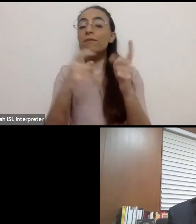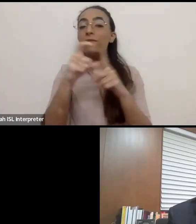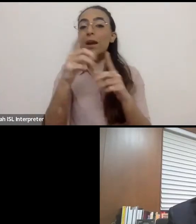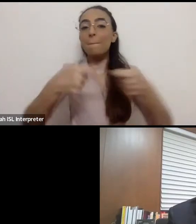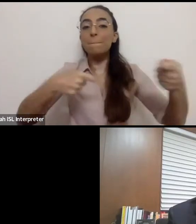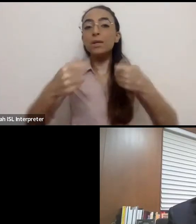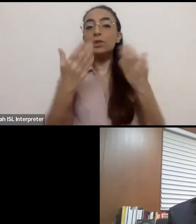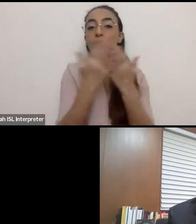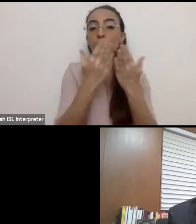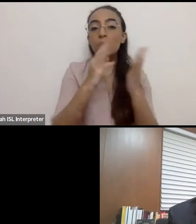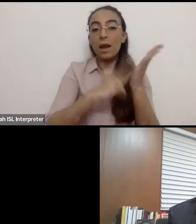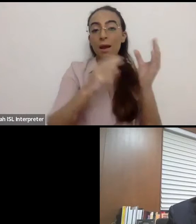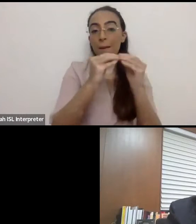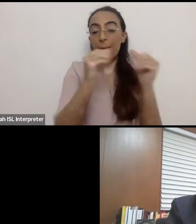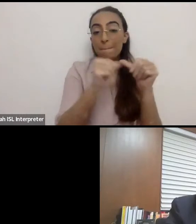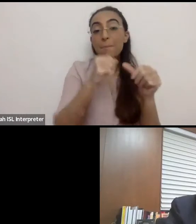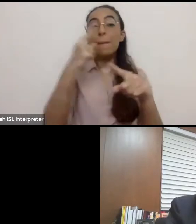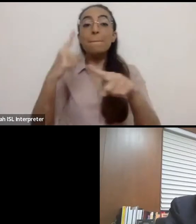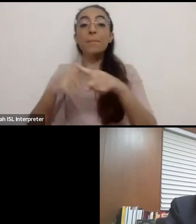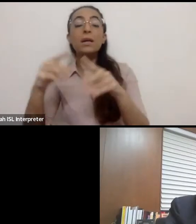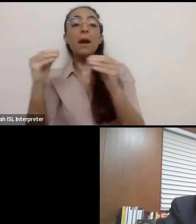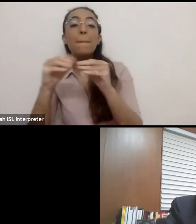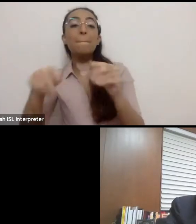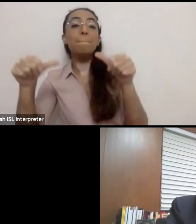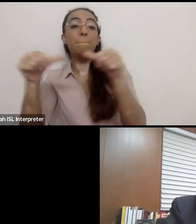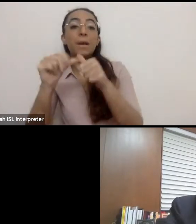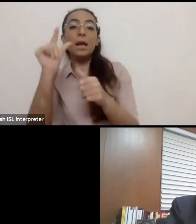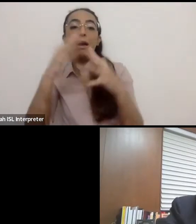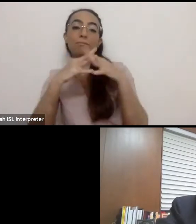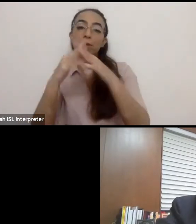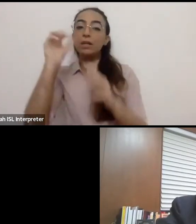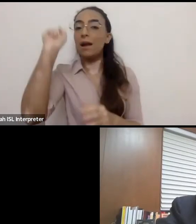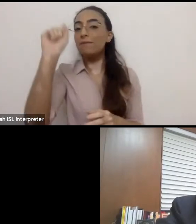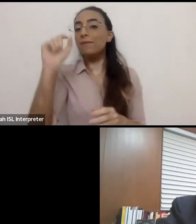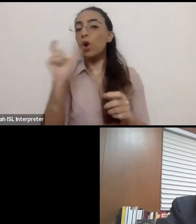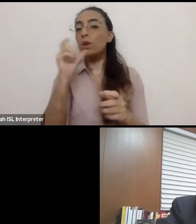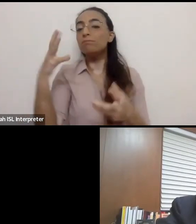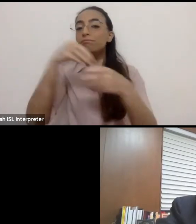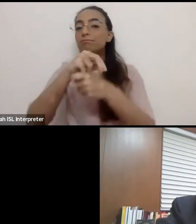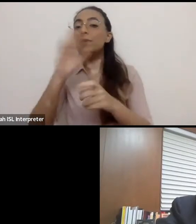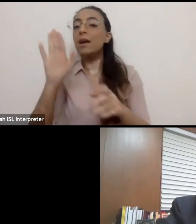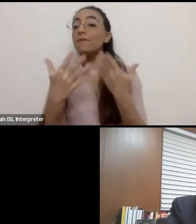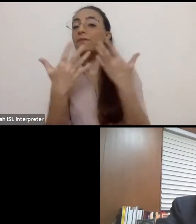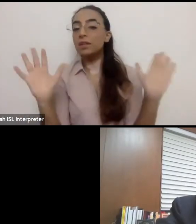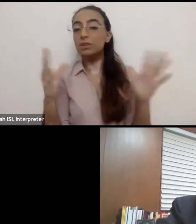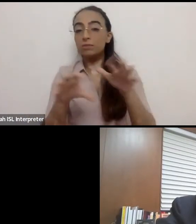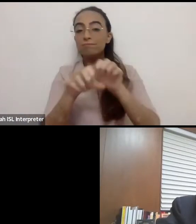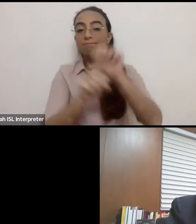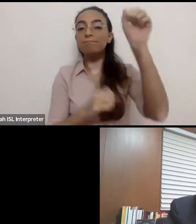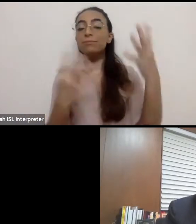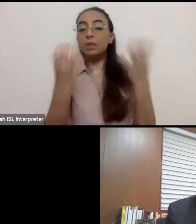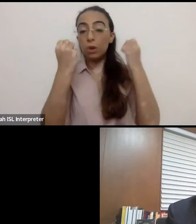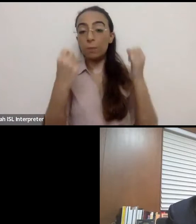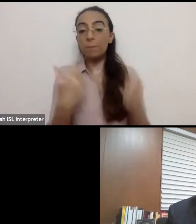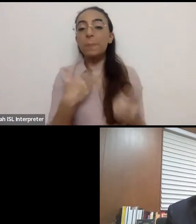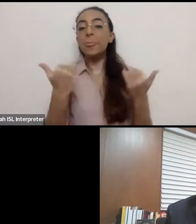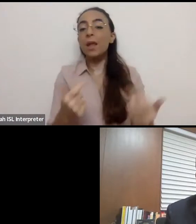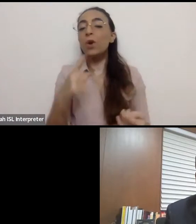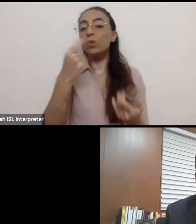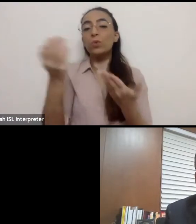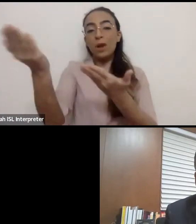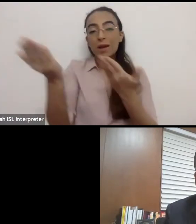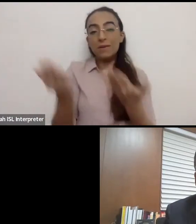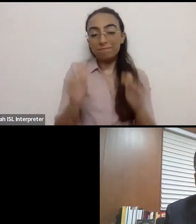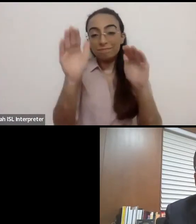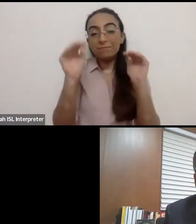economics from Wesleyan University in the US. I now invite Mr. Rishad Premji to have